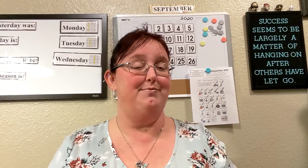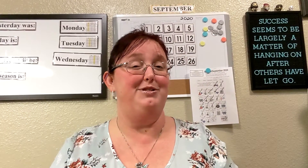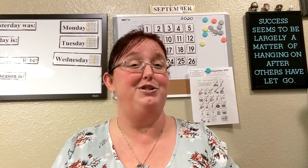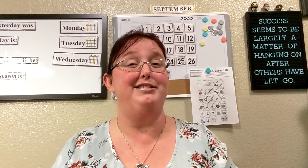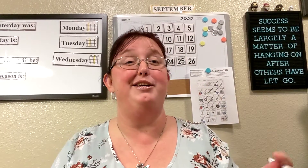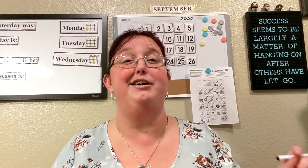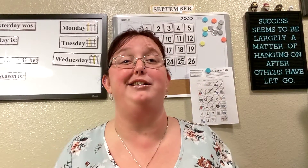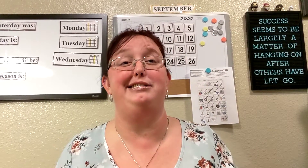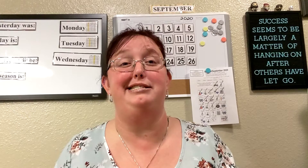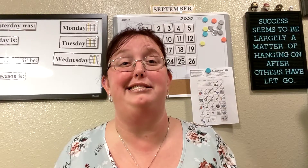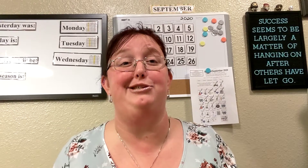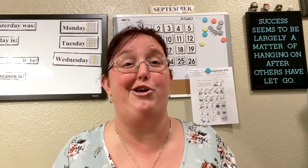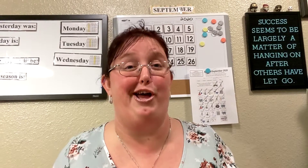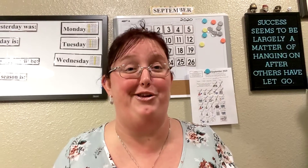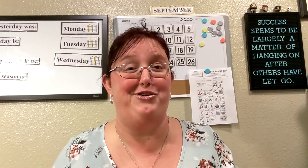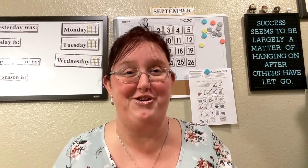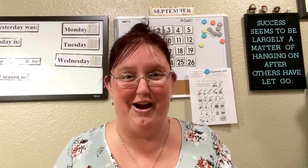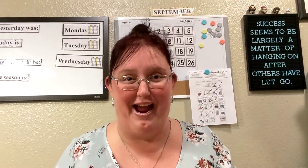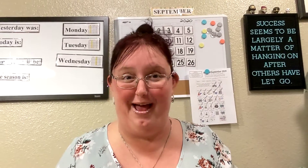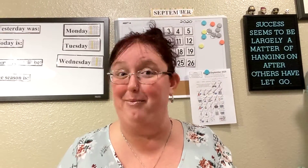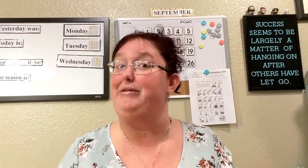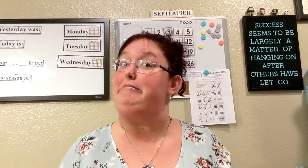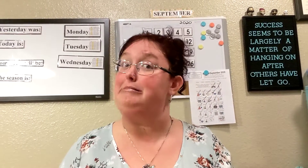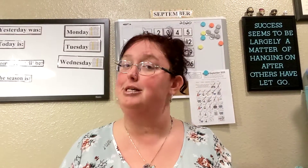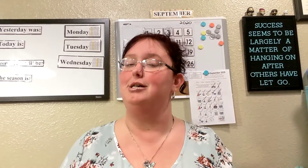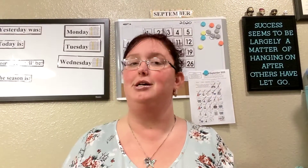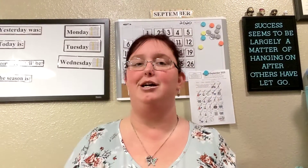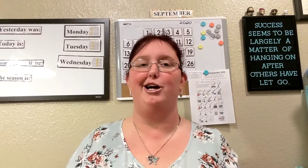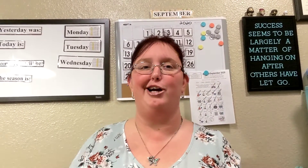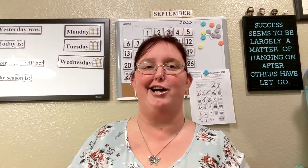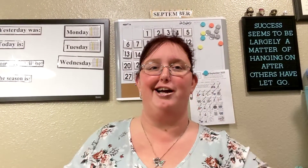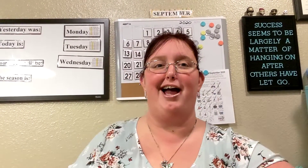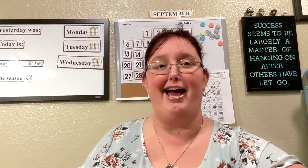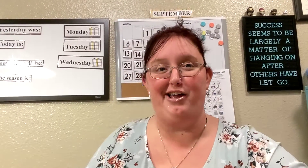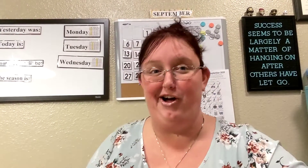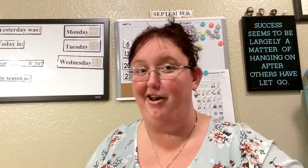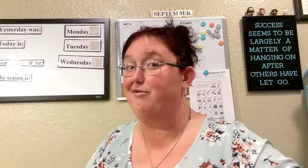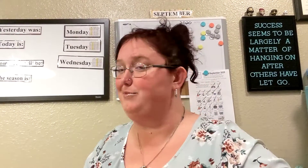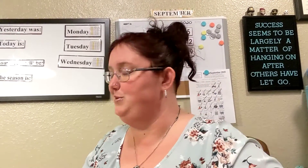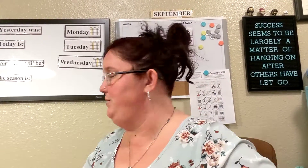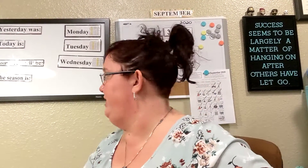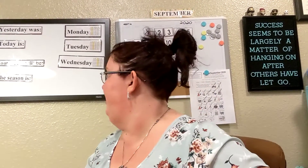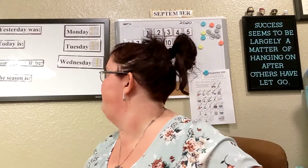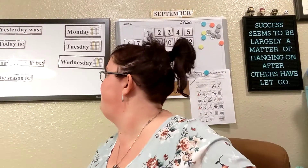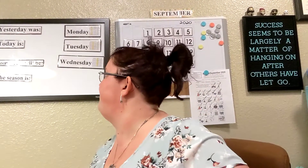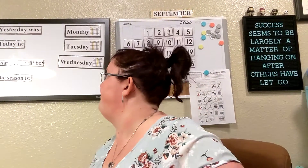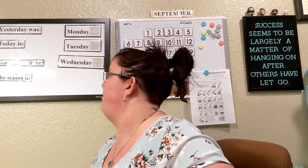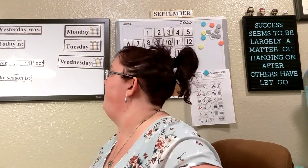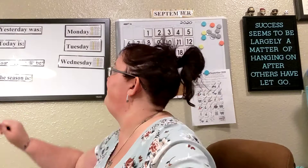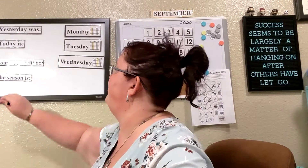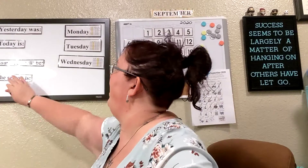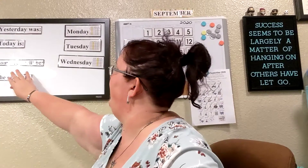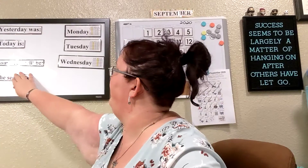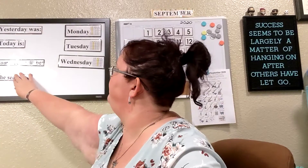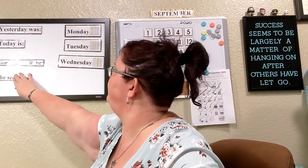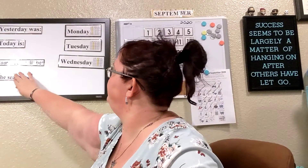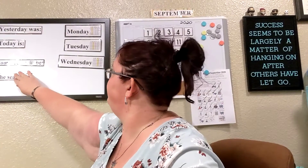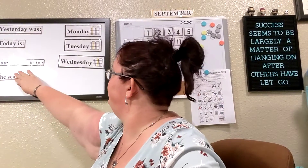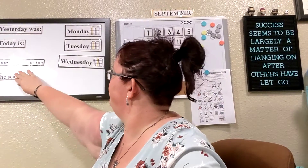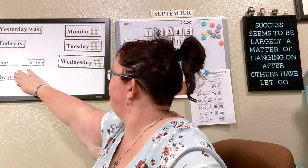Miss Jessica did not grab her icon from school today, so I'm gonna have to write it.